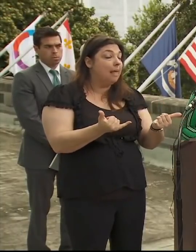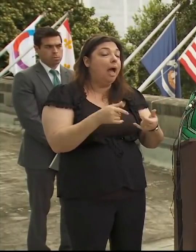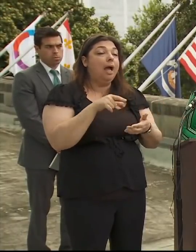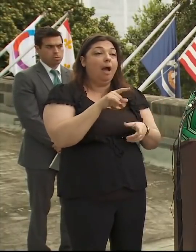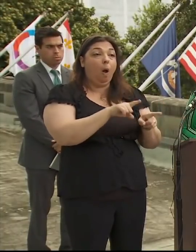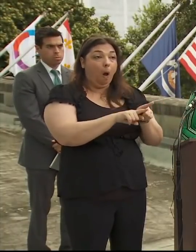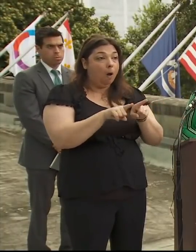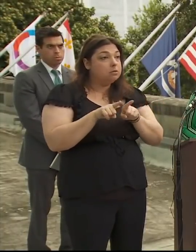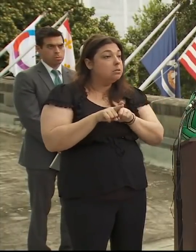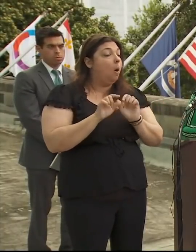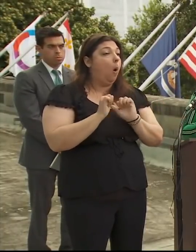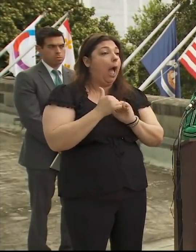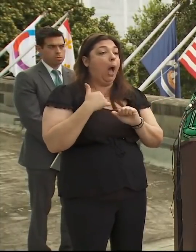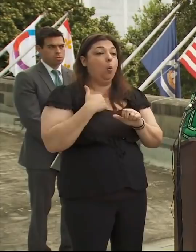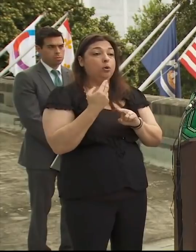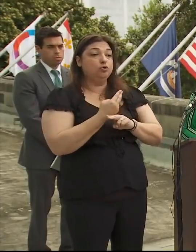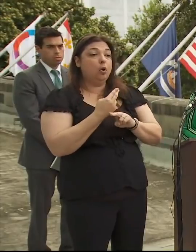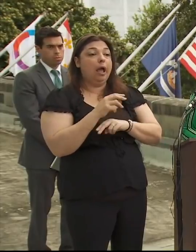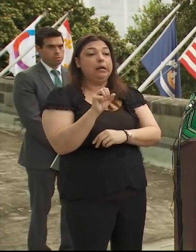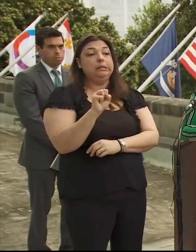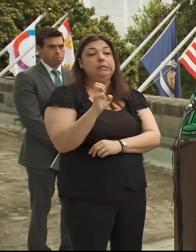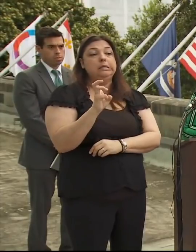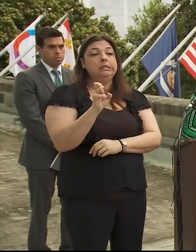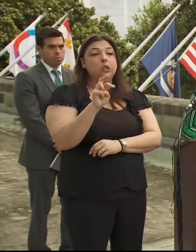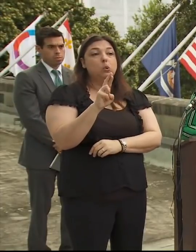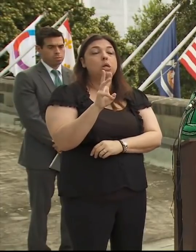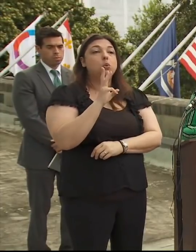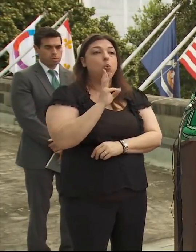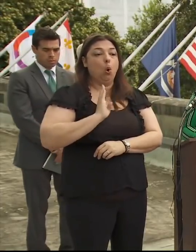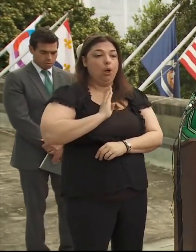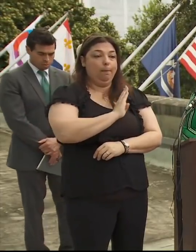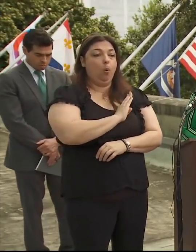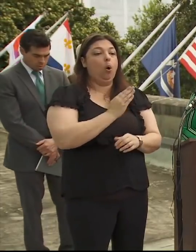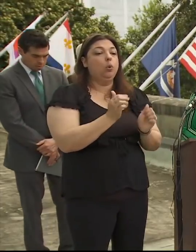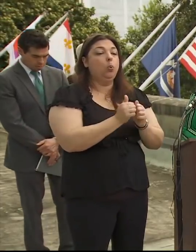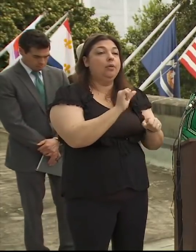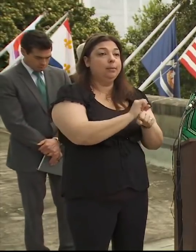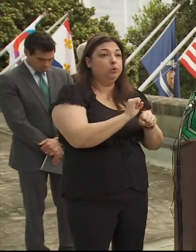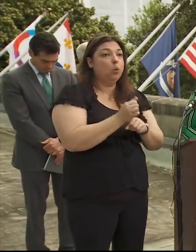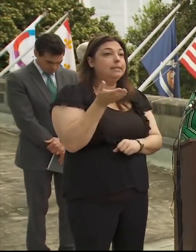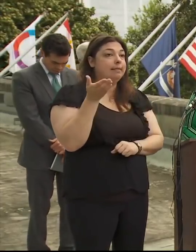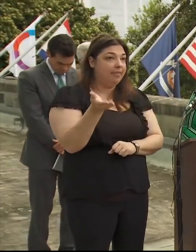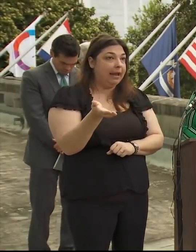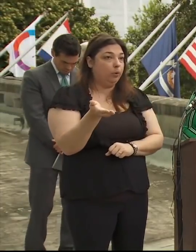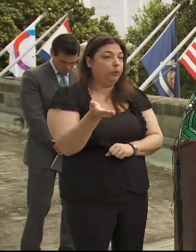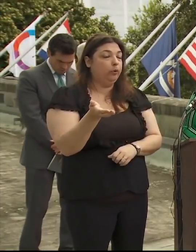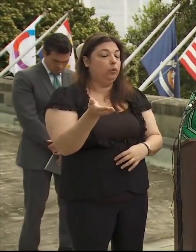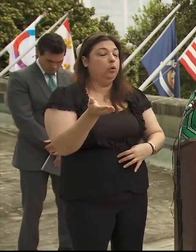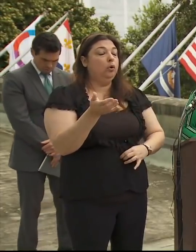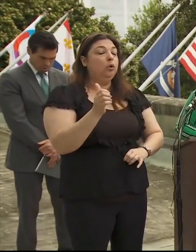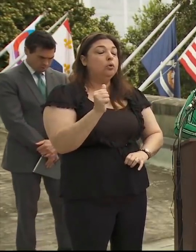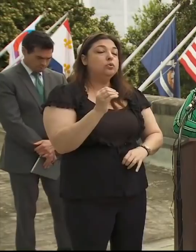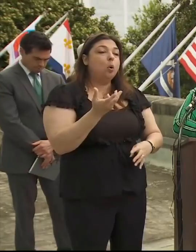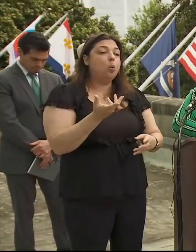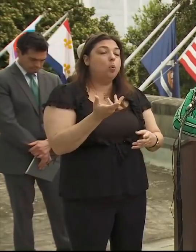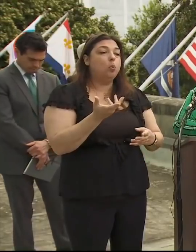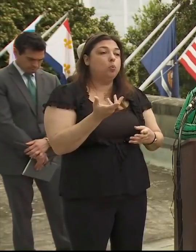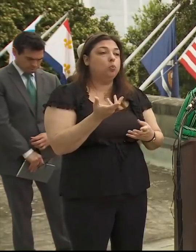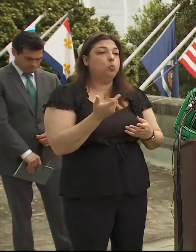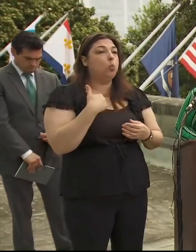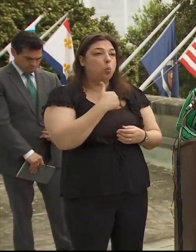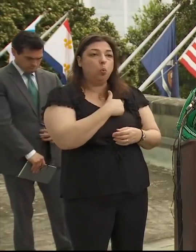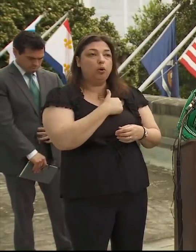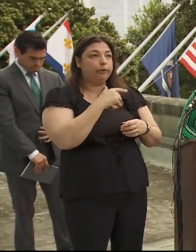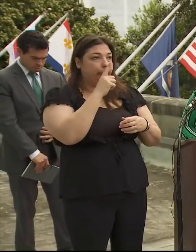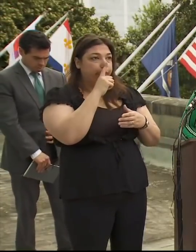is also how we're looking at the Sewage and Water Board in terms of our employees there. And so, again, we're